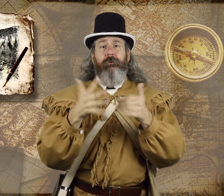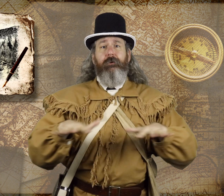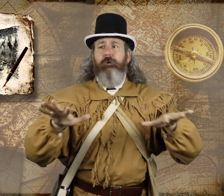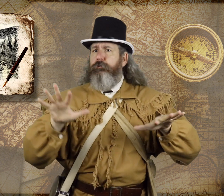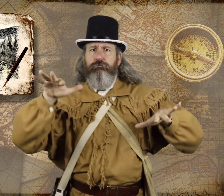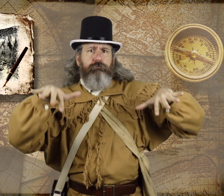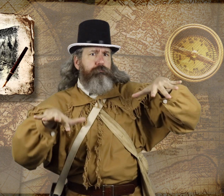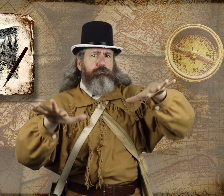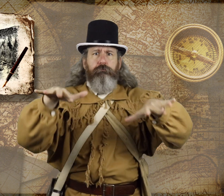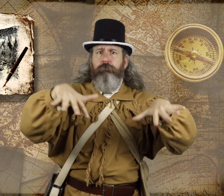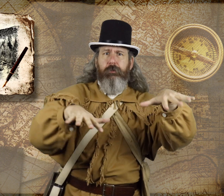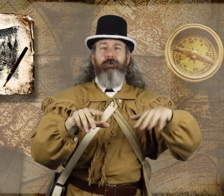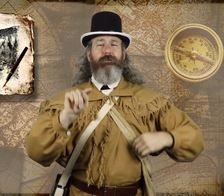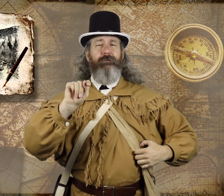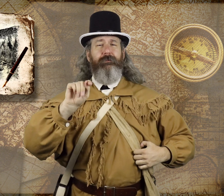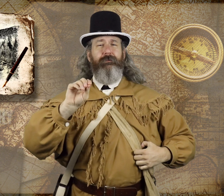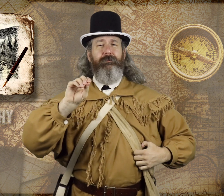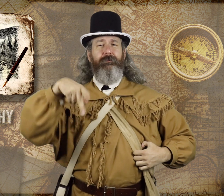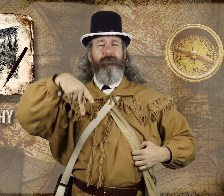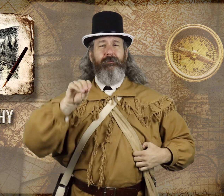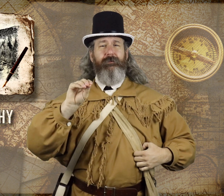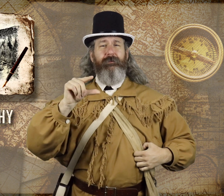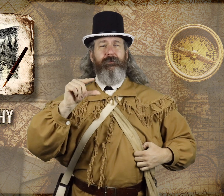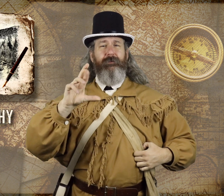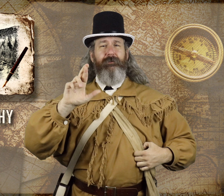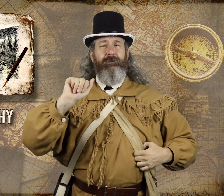They also recorded the topography of the land.